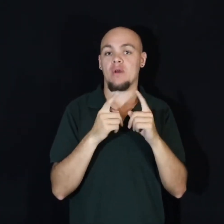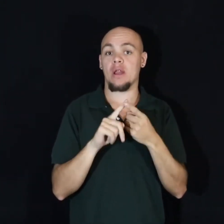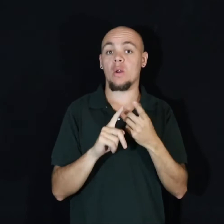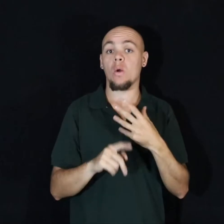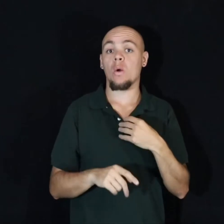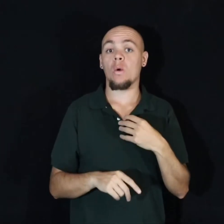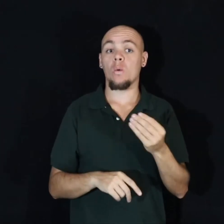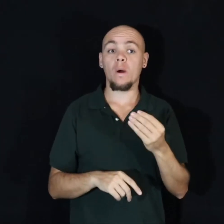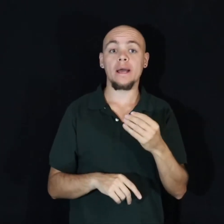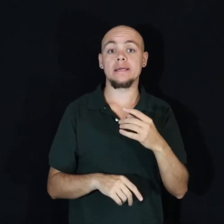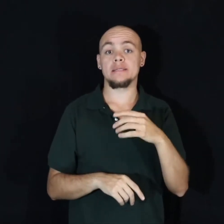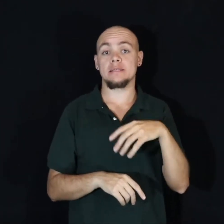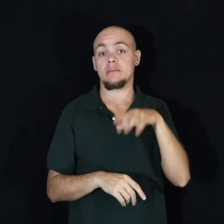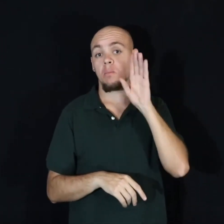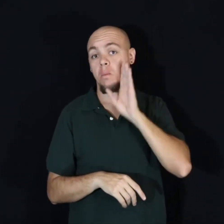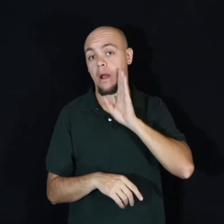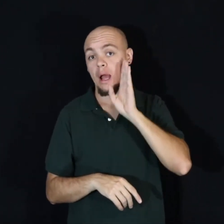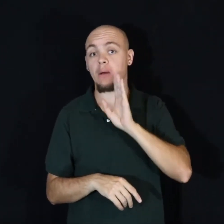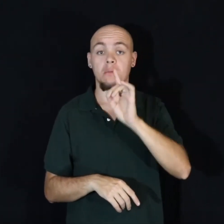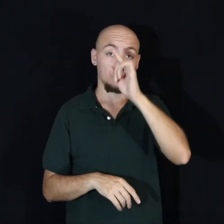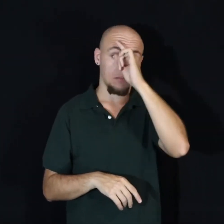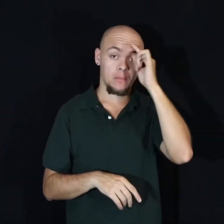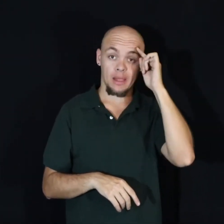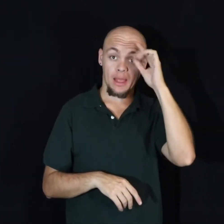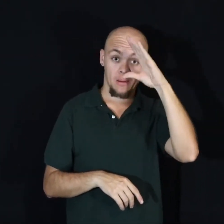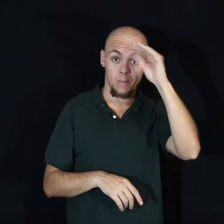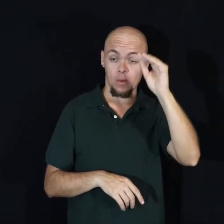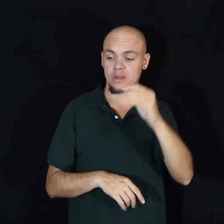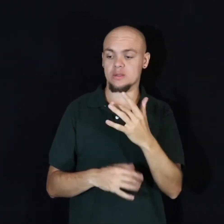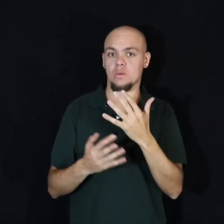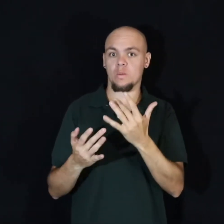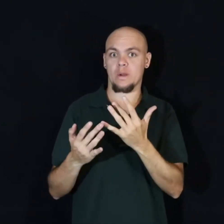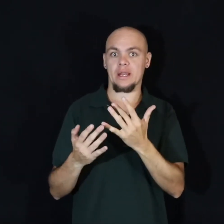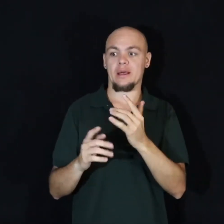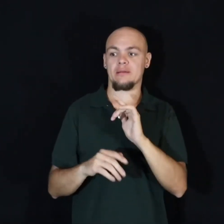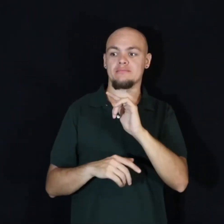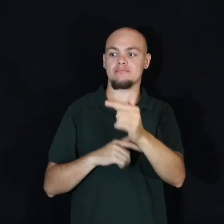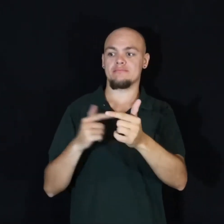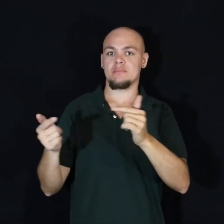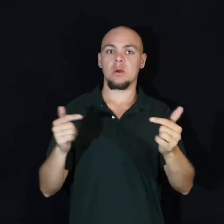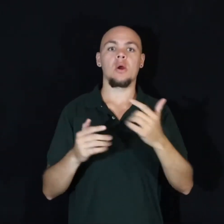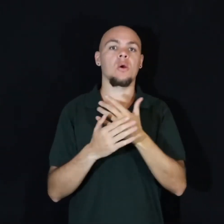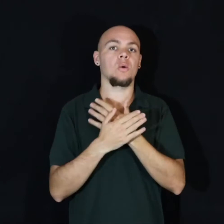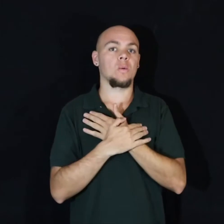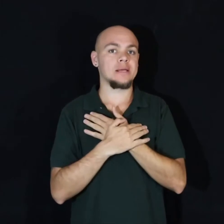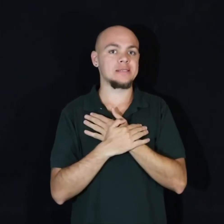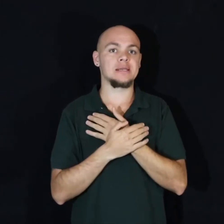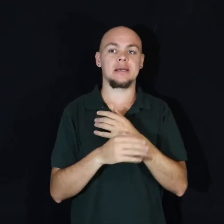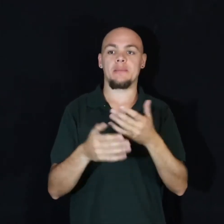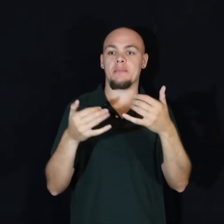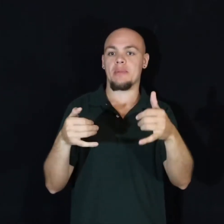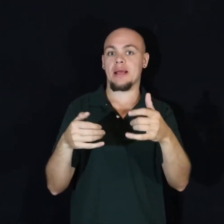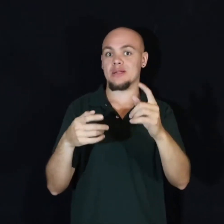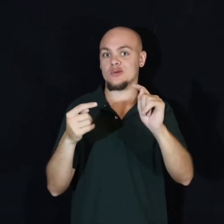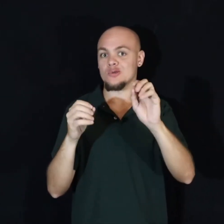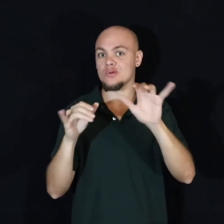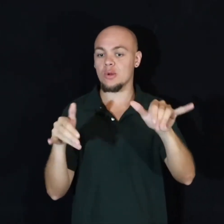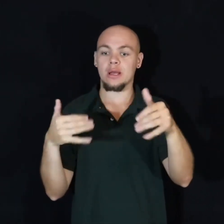negro boys and girls were always there, waiting their turns, resting, trading playthings, quarrelling, fighting,